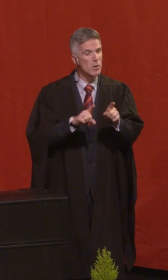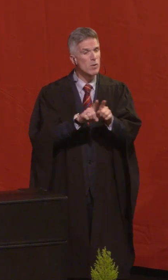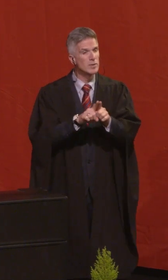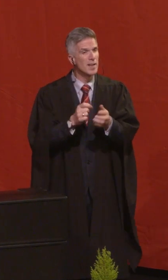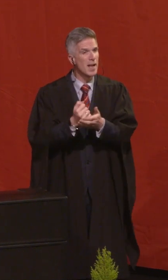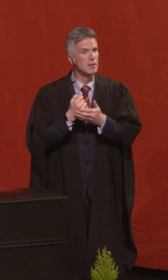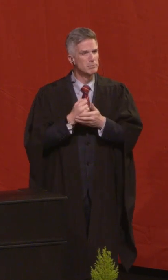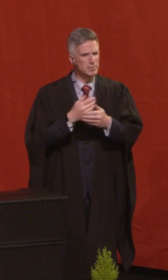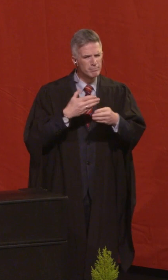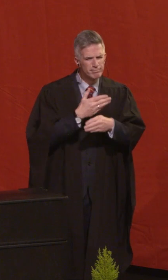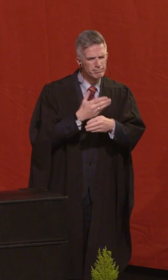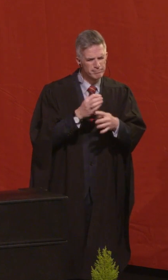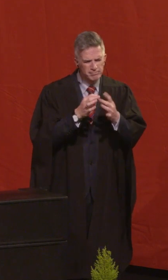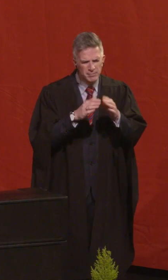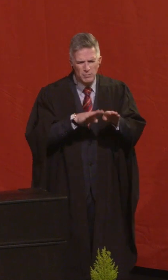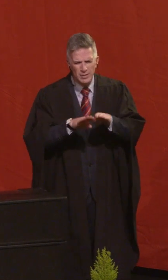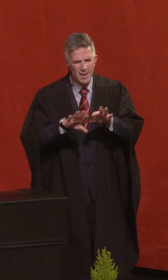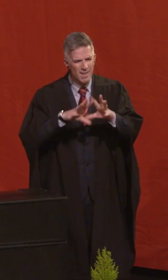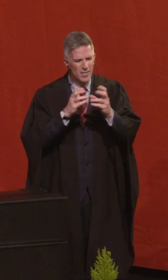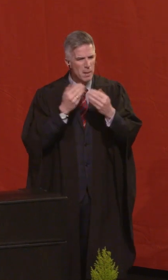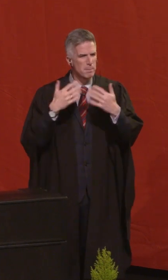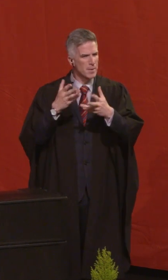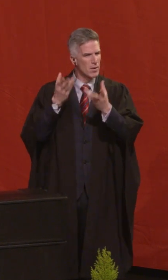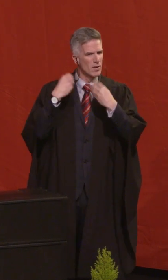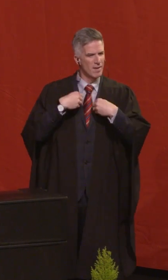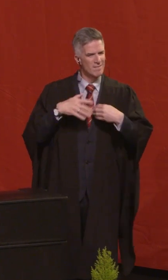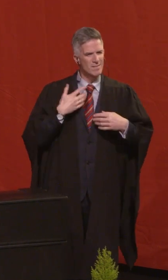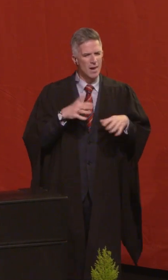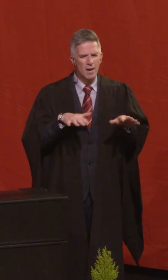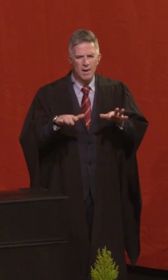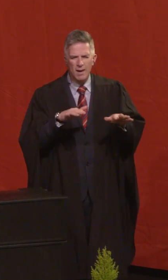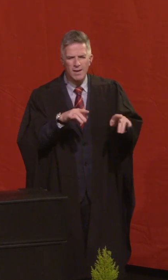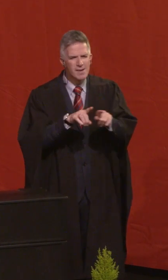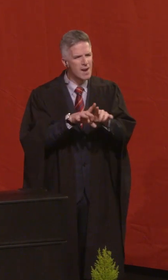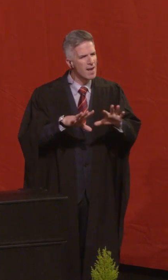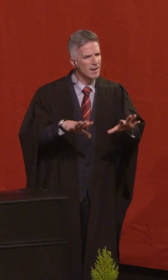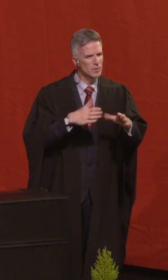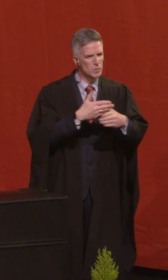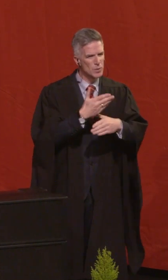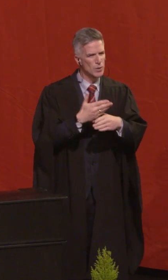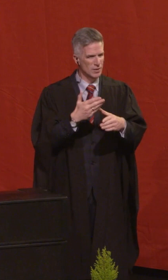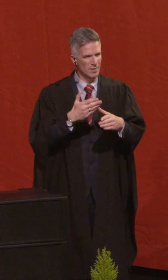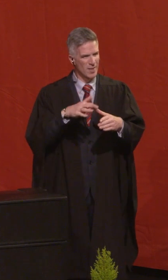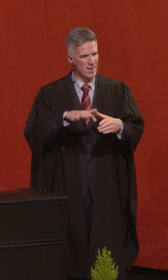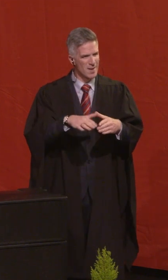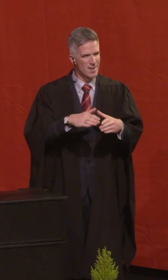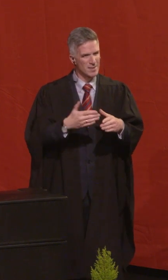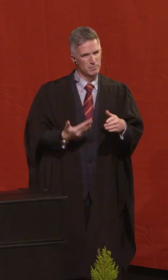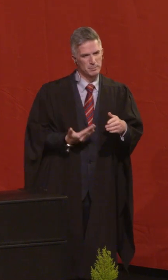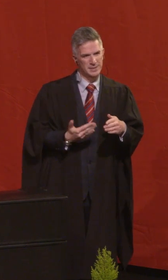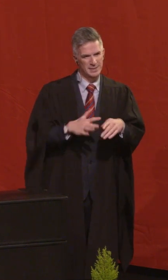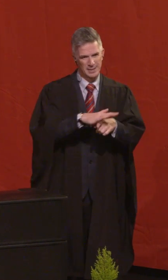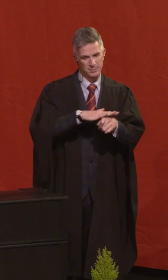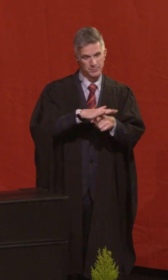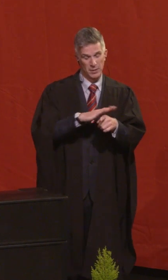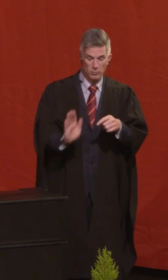helped me practice everything that I was taught in class, and I got a feel of what it's like to work in a corporate setting. Growing